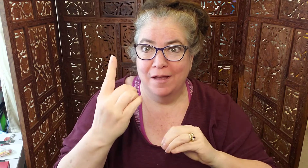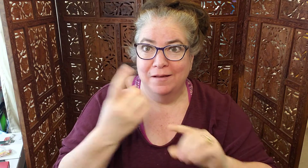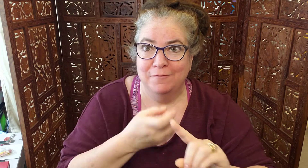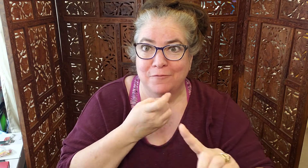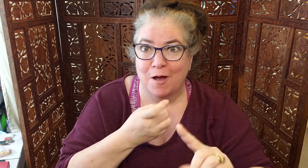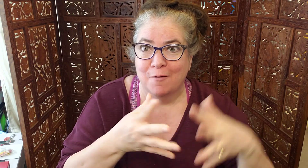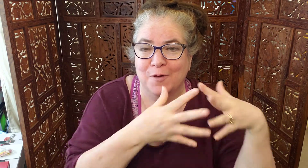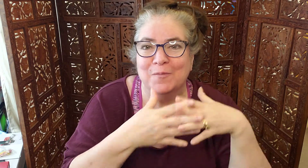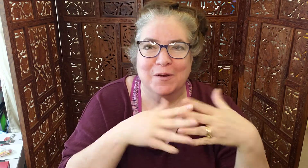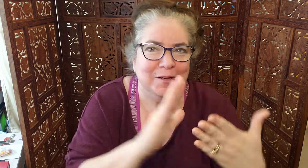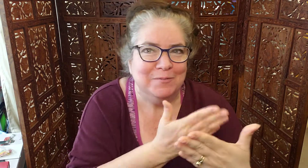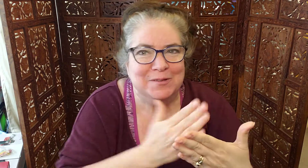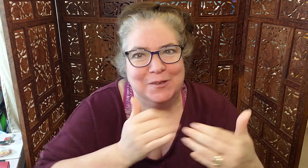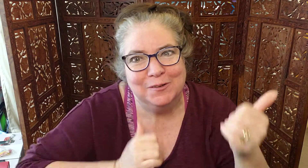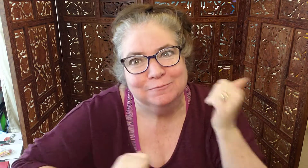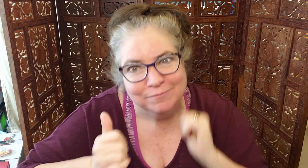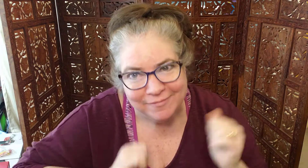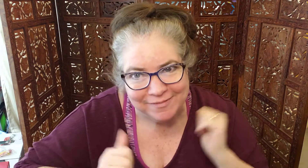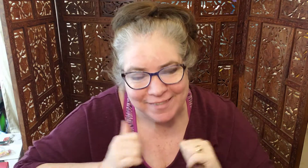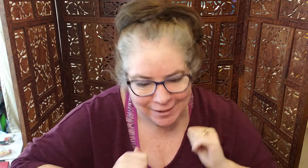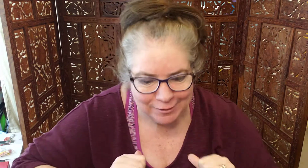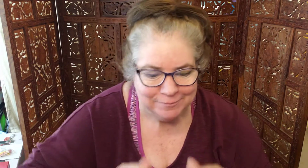1 from American Musical Theater.